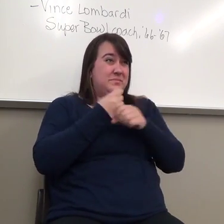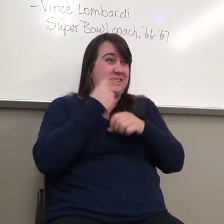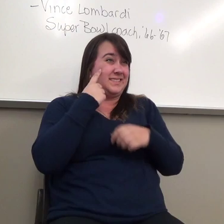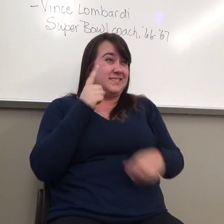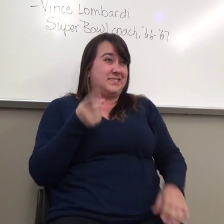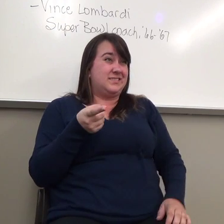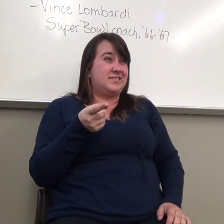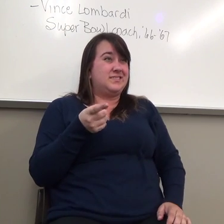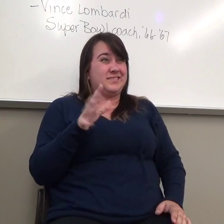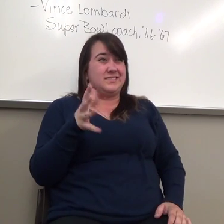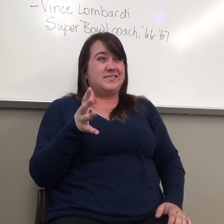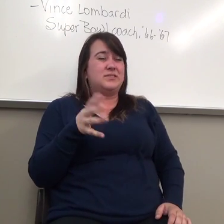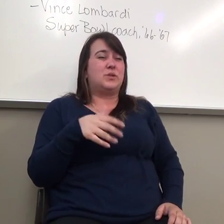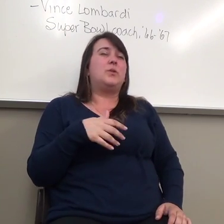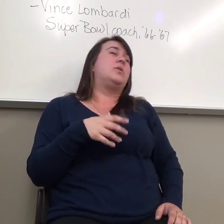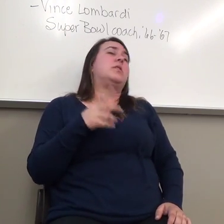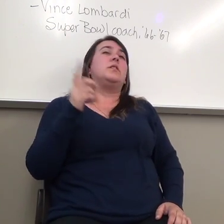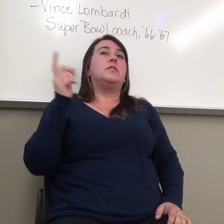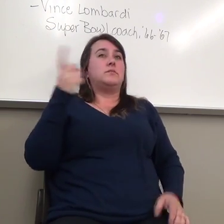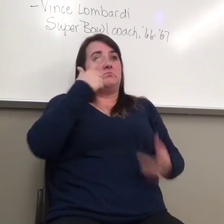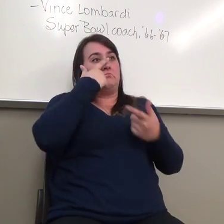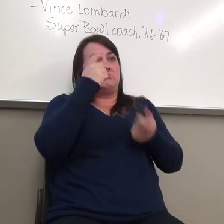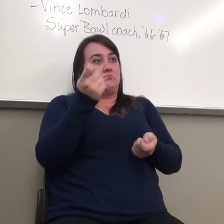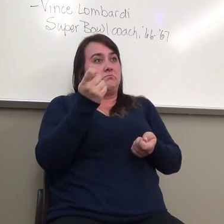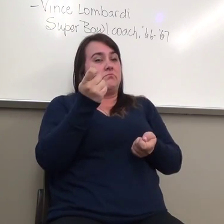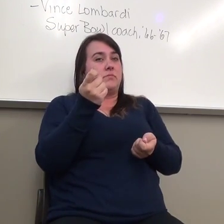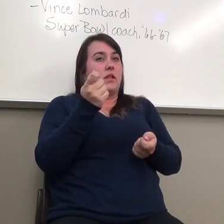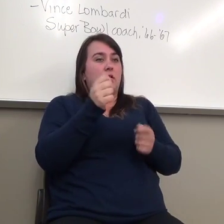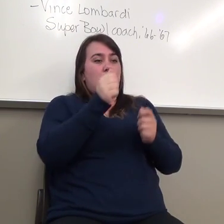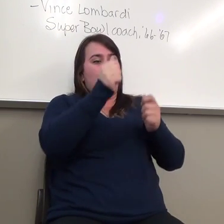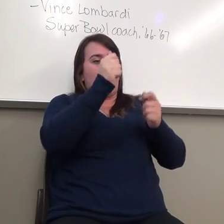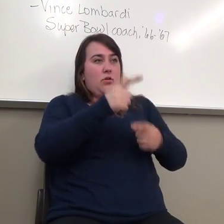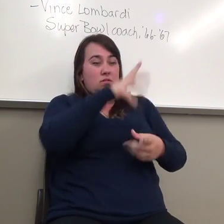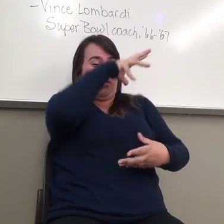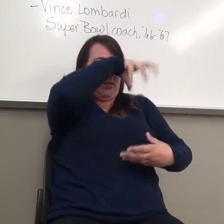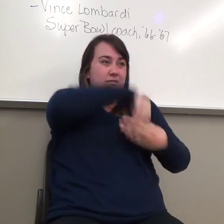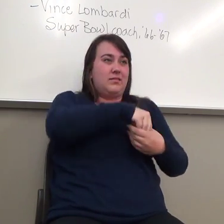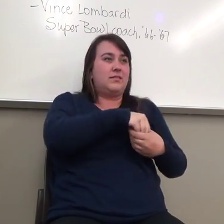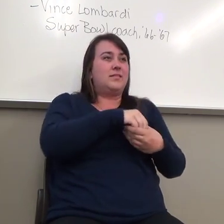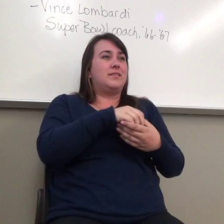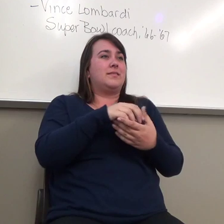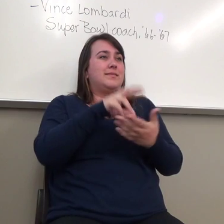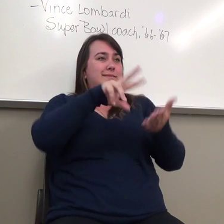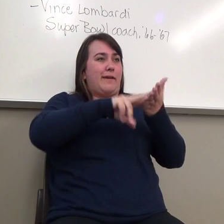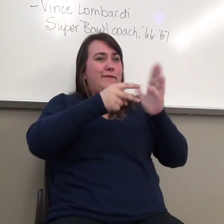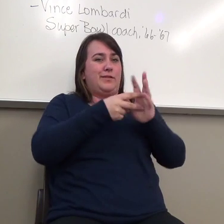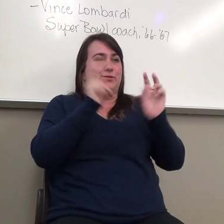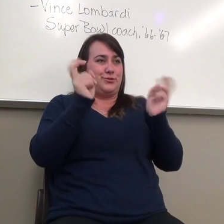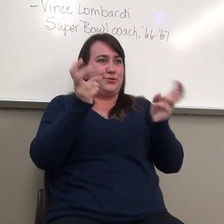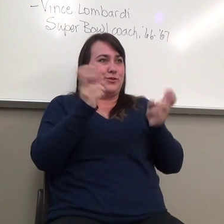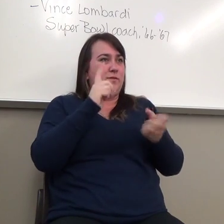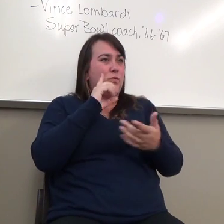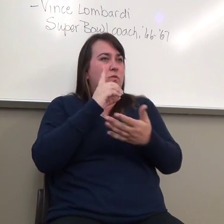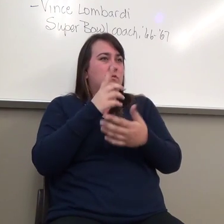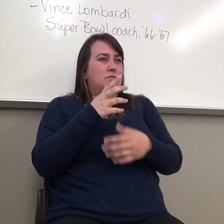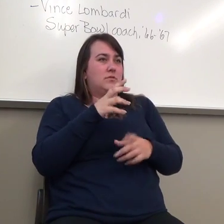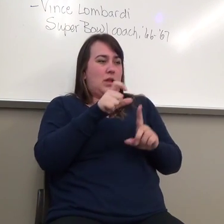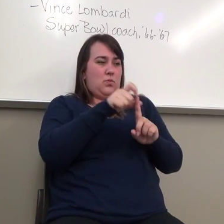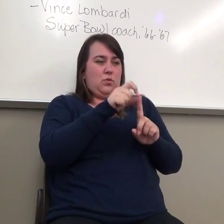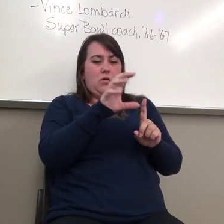is kind of interesting that all of this is right in that dictionary entry. It doesn't just tell us